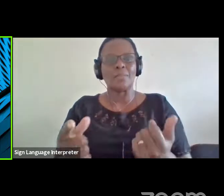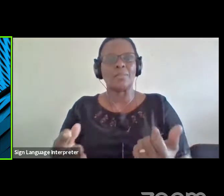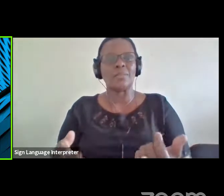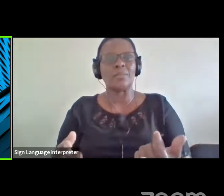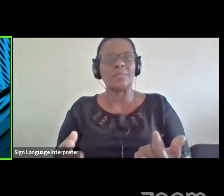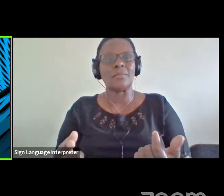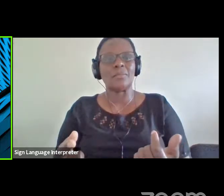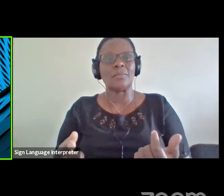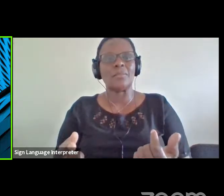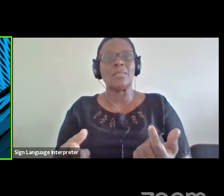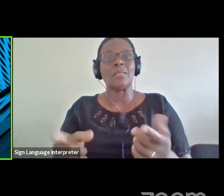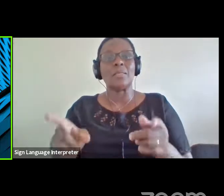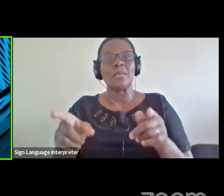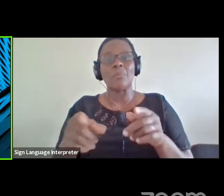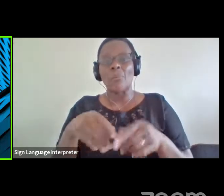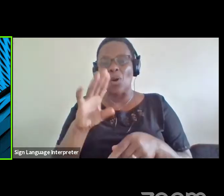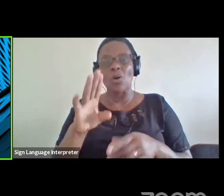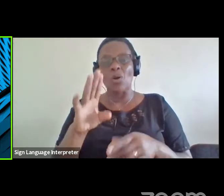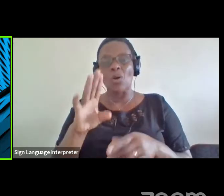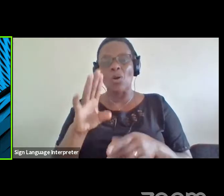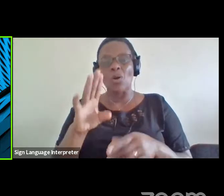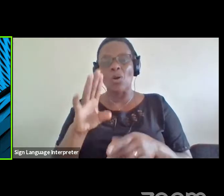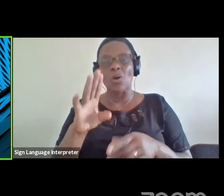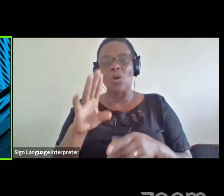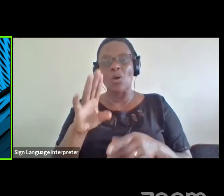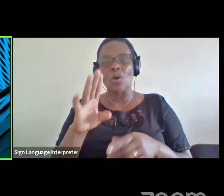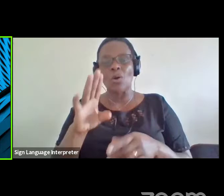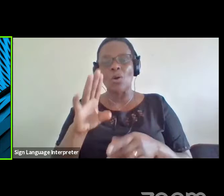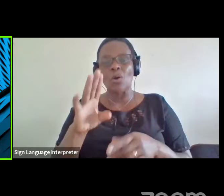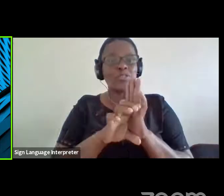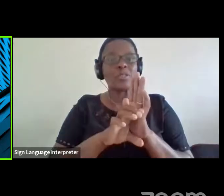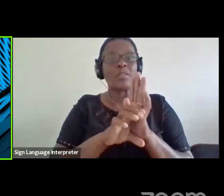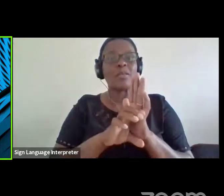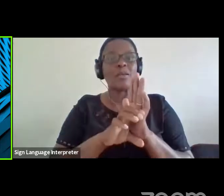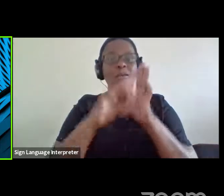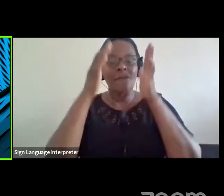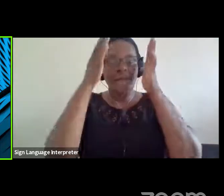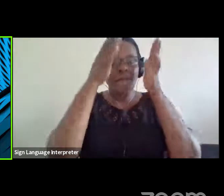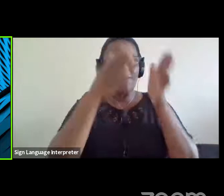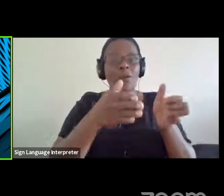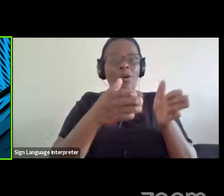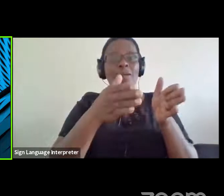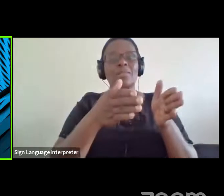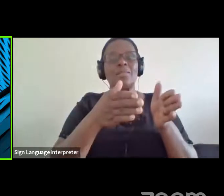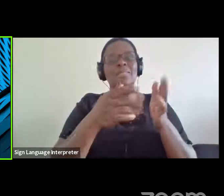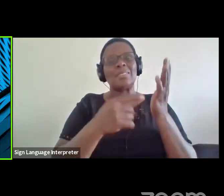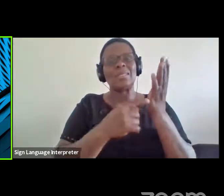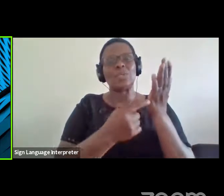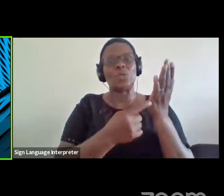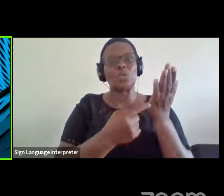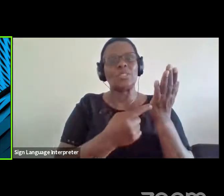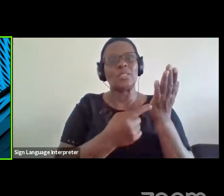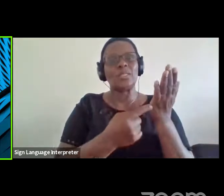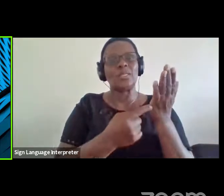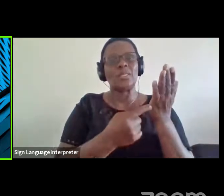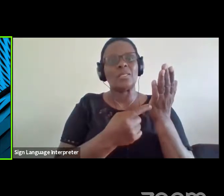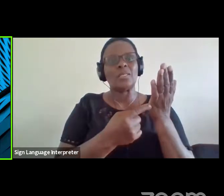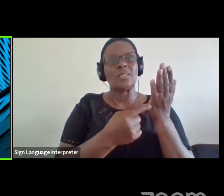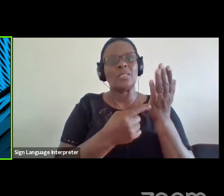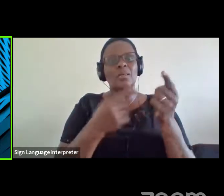developed nations are now focusing on AI technologies. So the space now, while obviously on the one side and for the